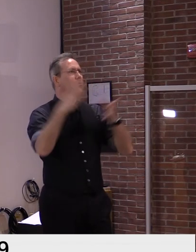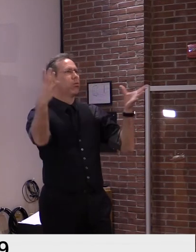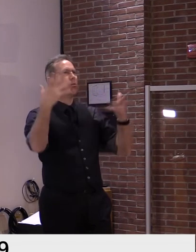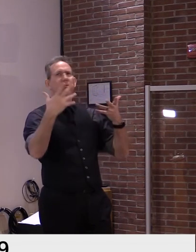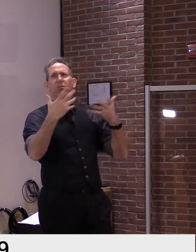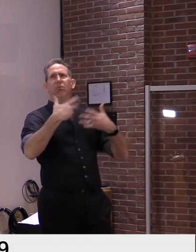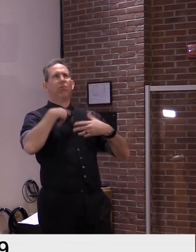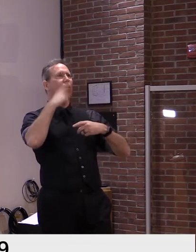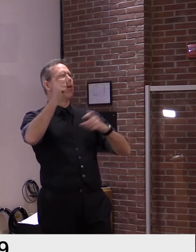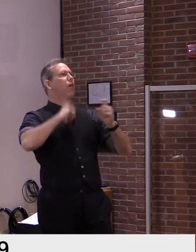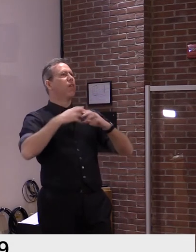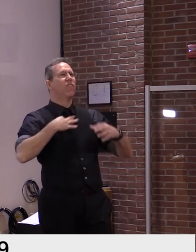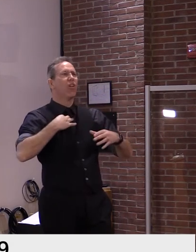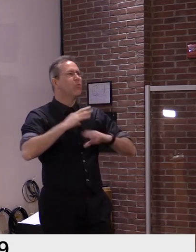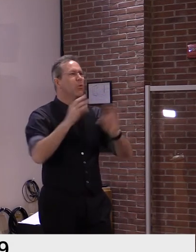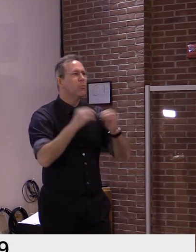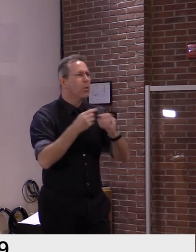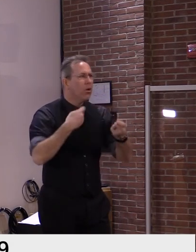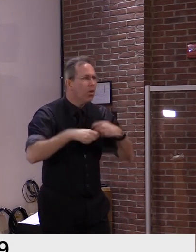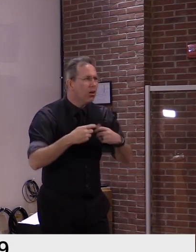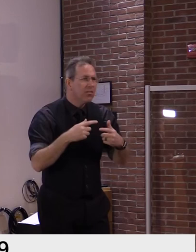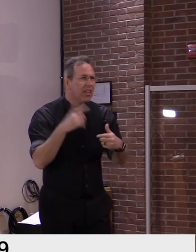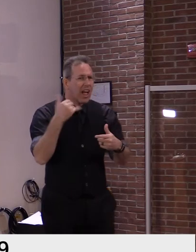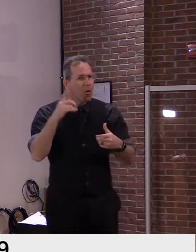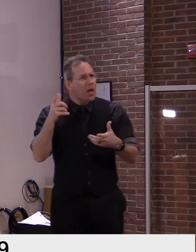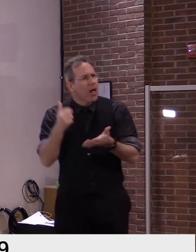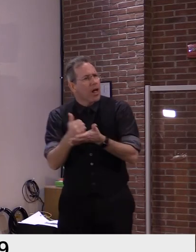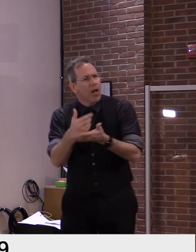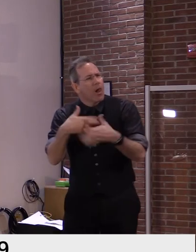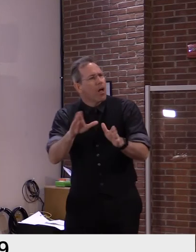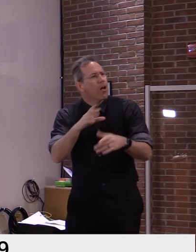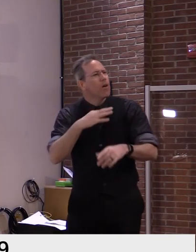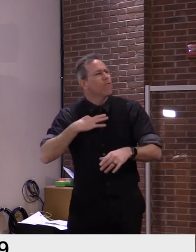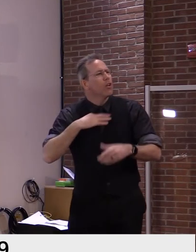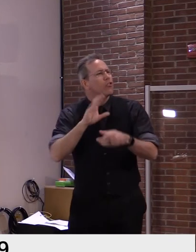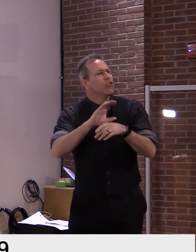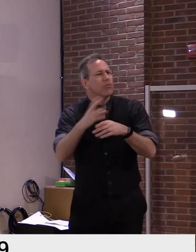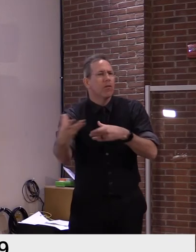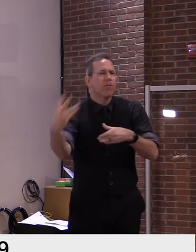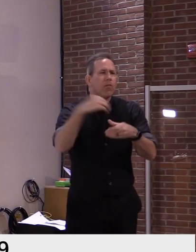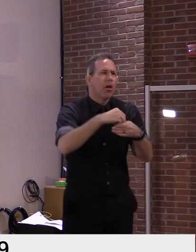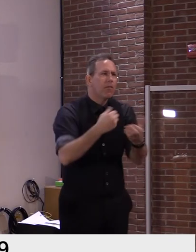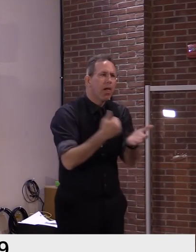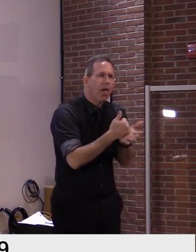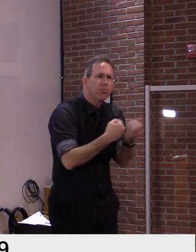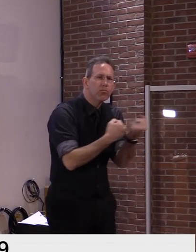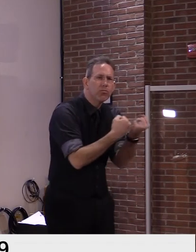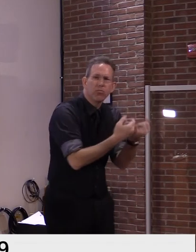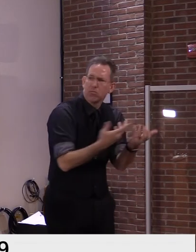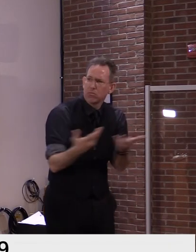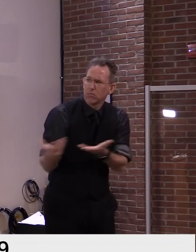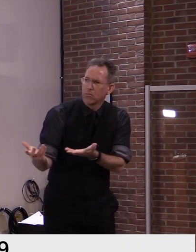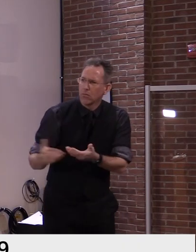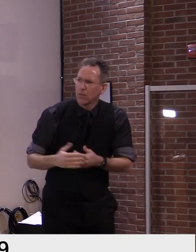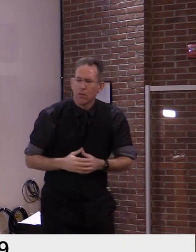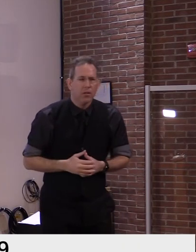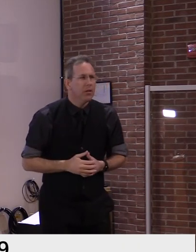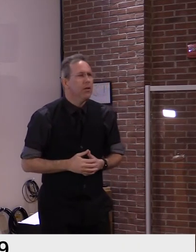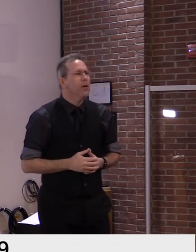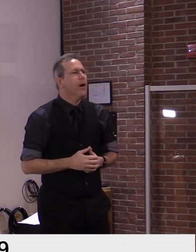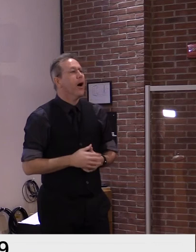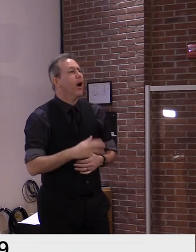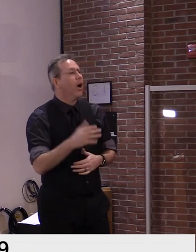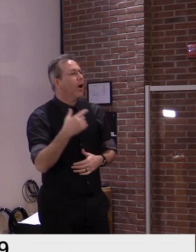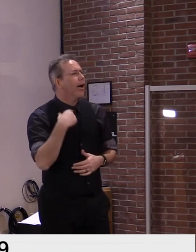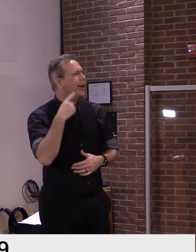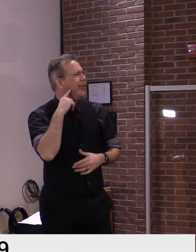system? Well, what I was hearing on the ground is just the opposite, that the system was overwhelmed, it wasn't